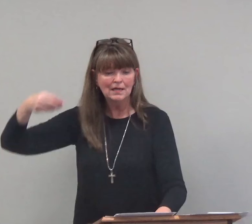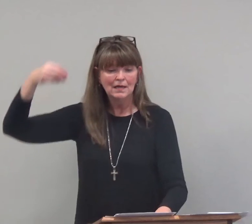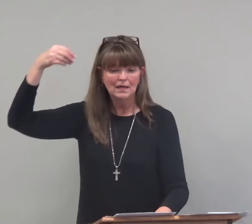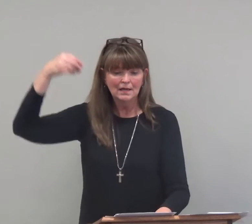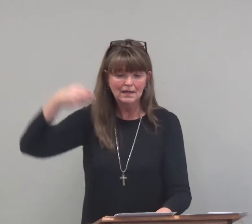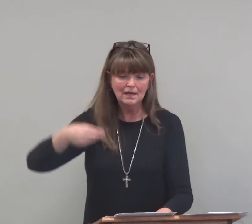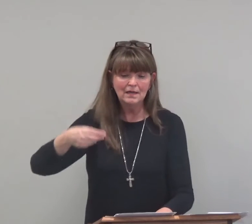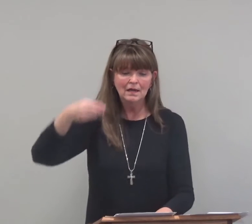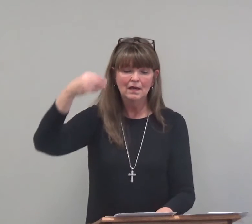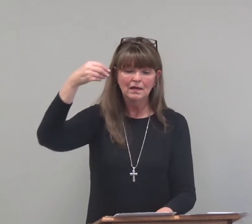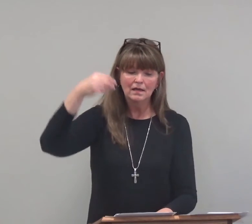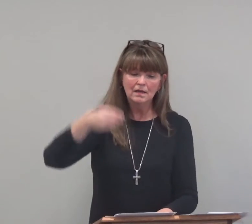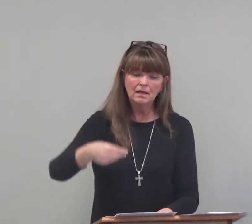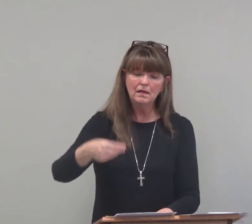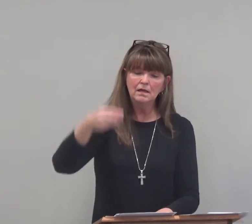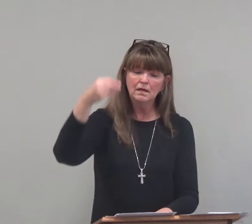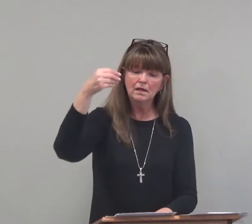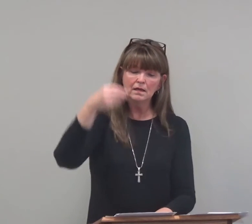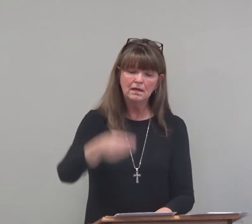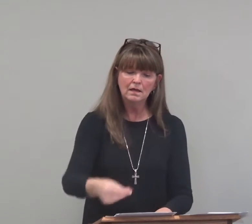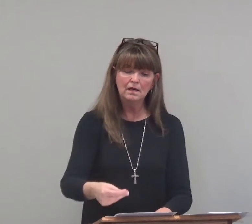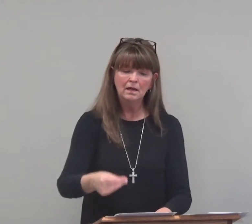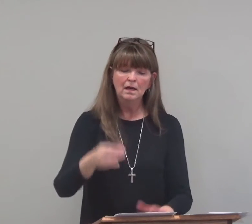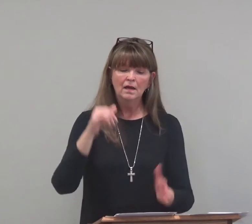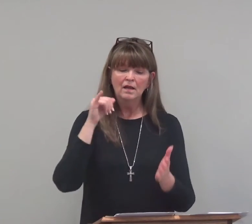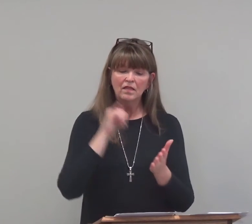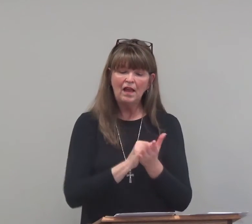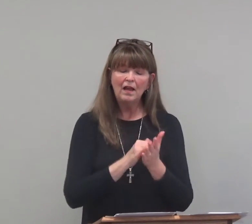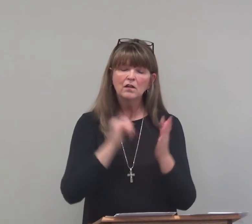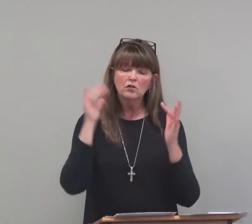It's been passed down from generation to generation to generation